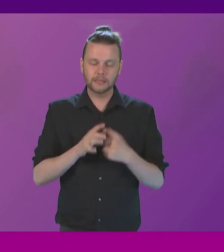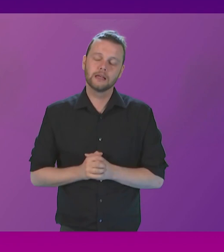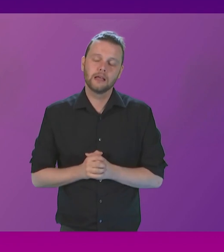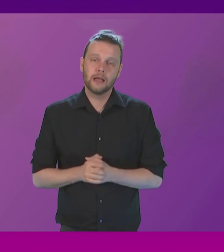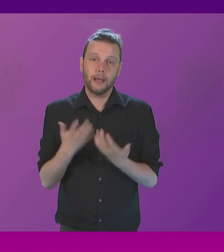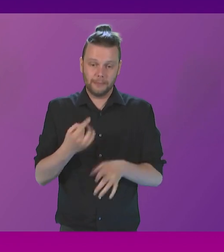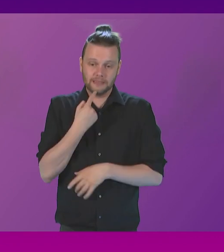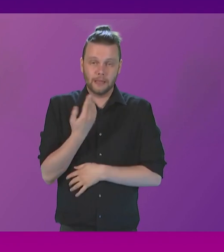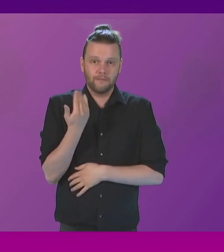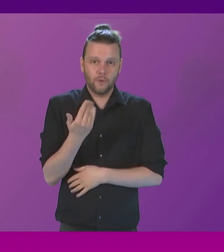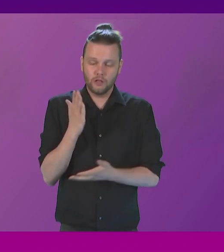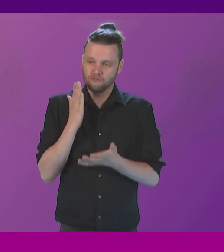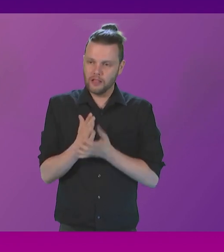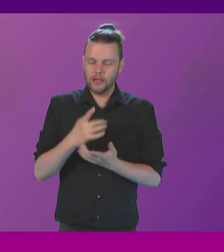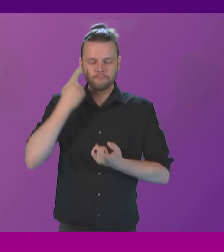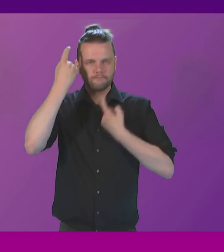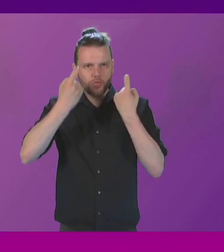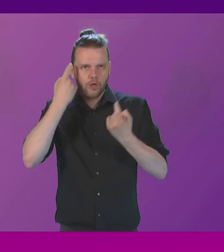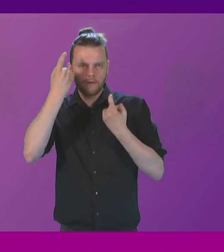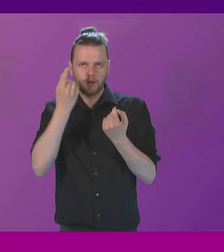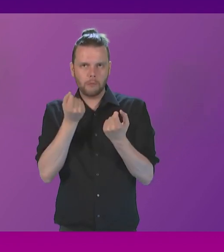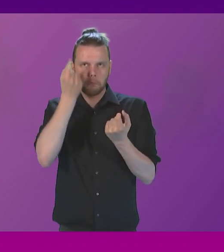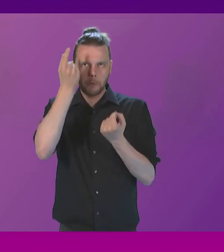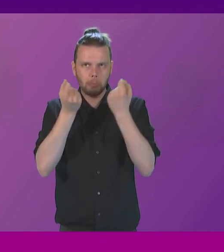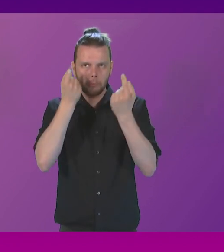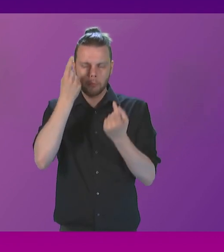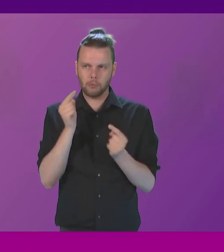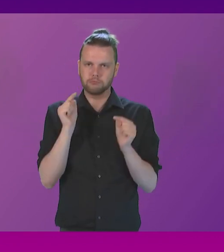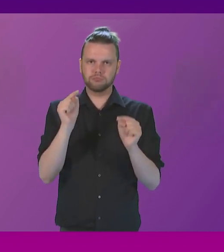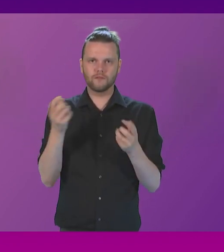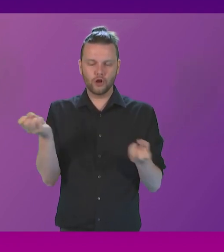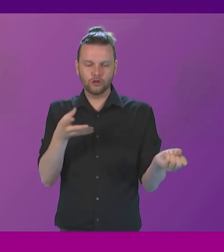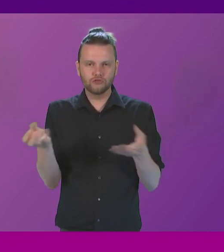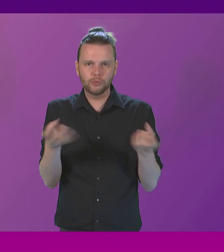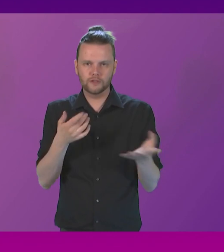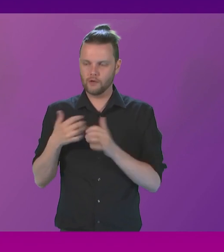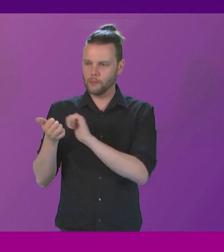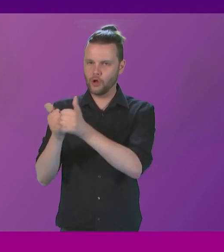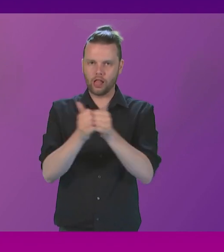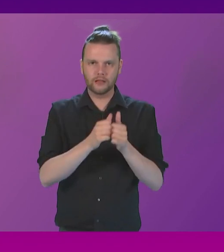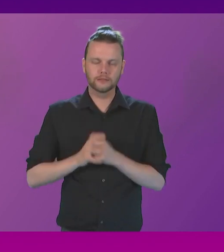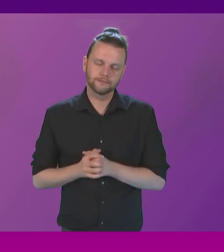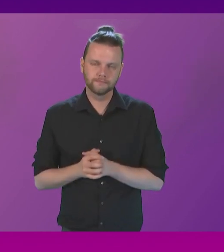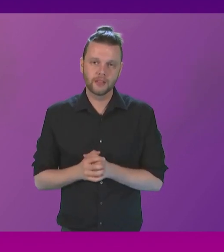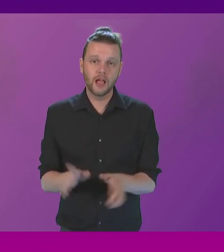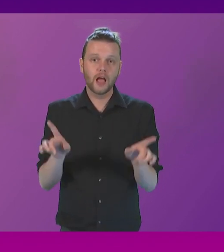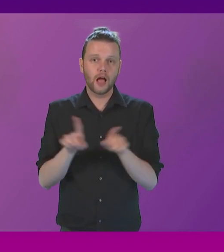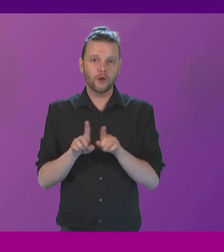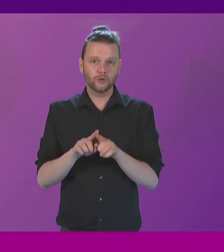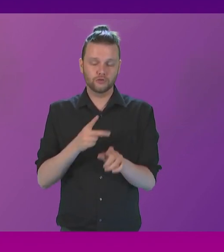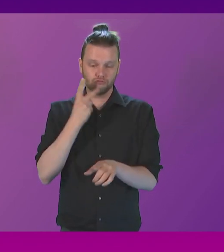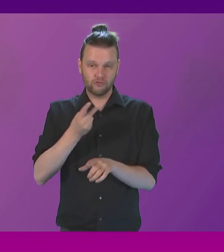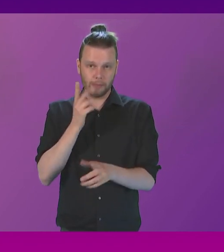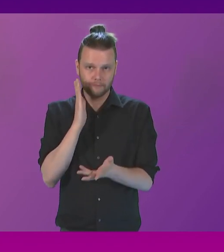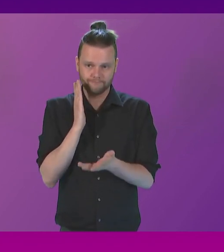said before, the very thoughtful and thought-provoking contributions from my colleagues. And also to reaffirm